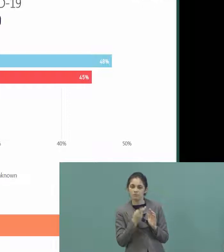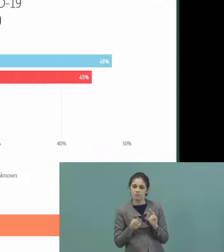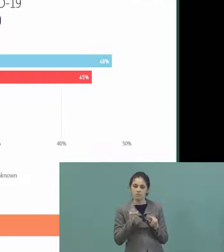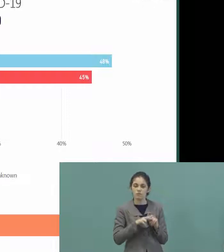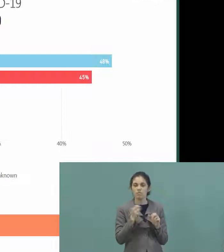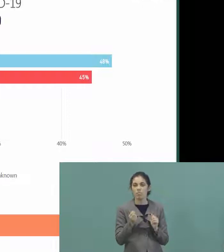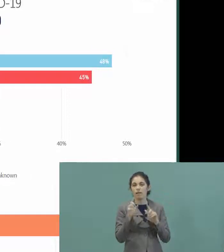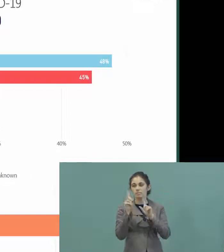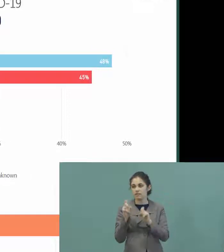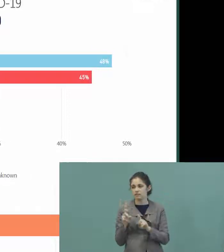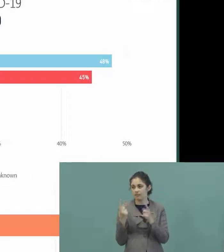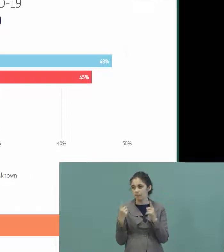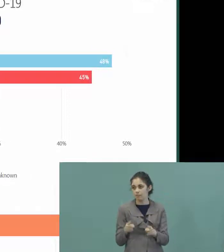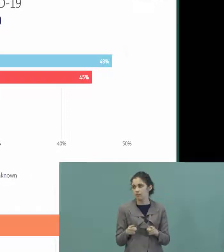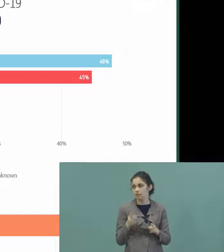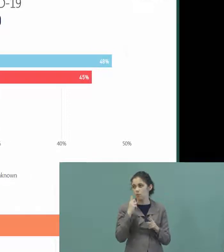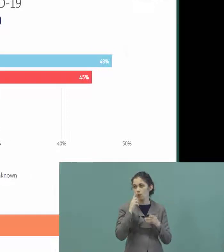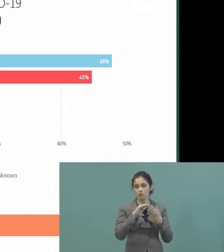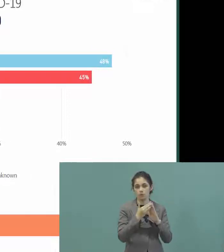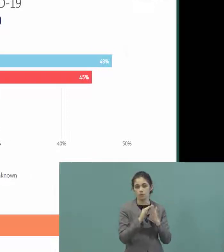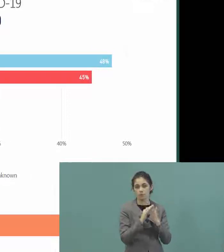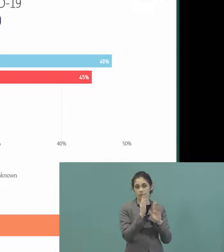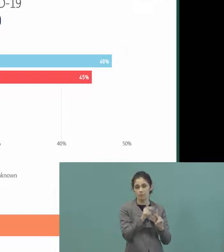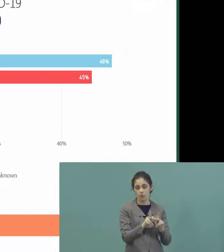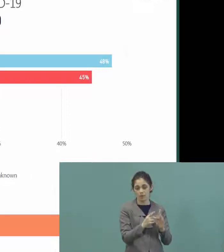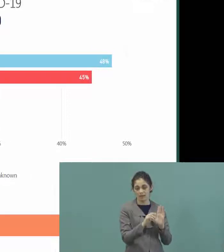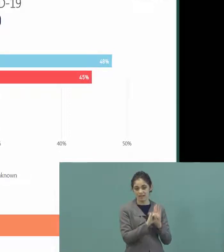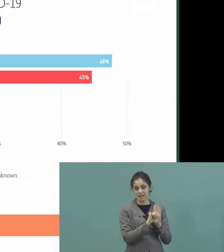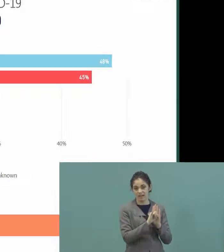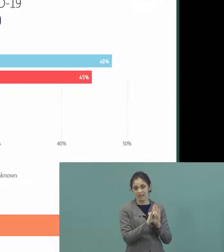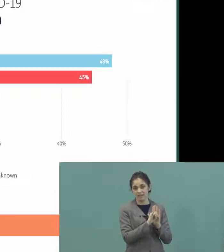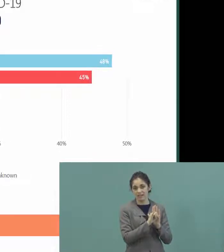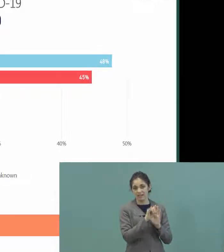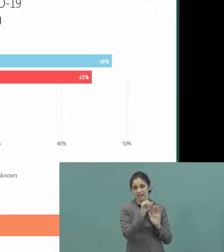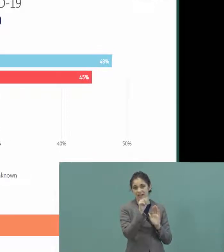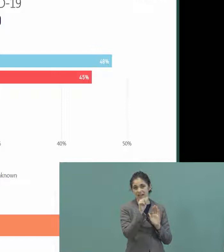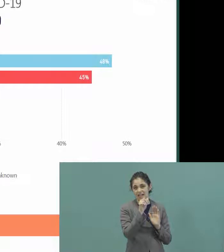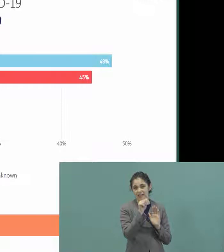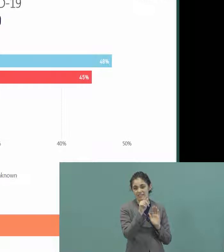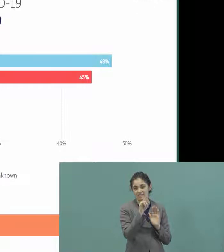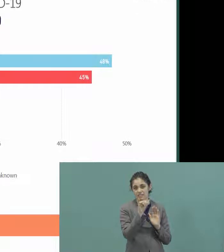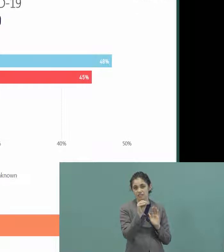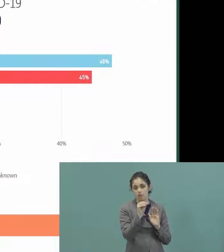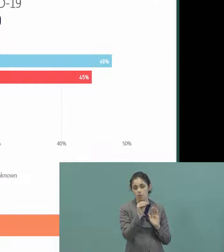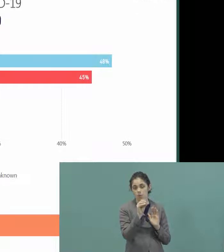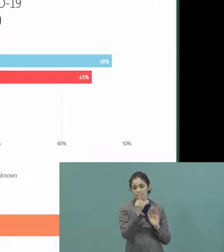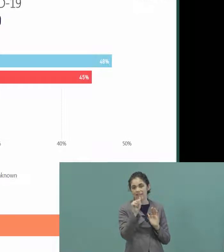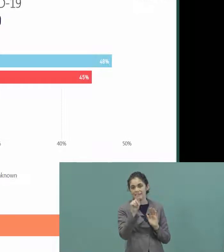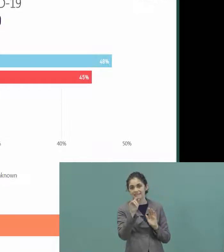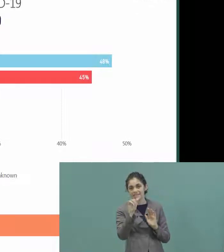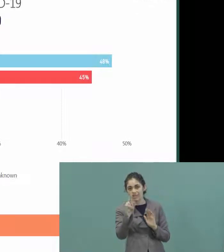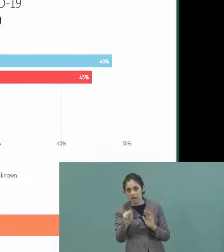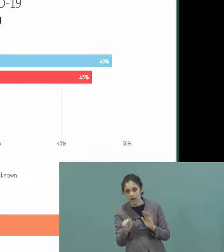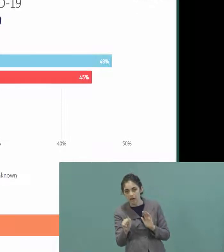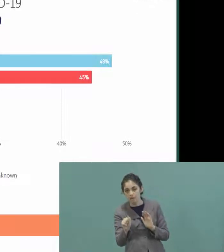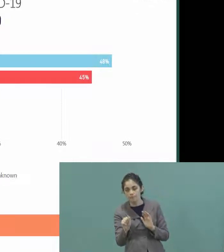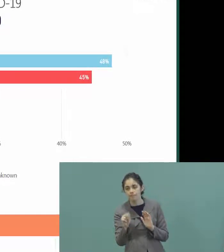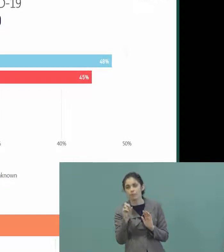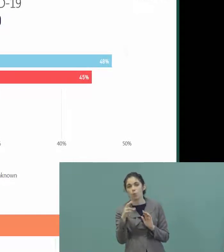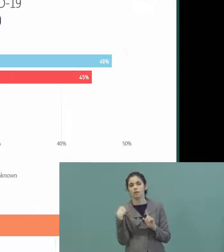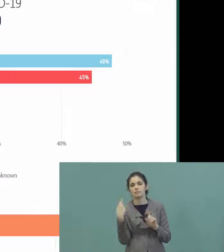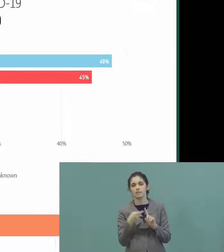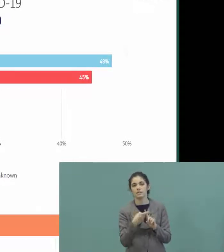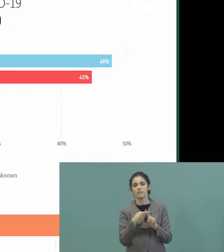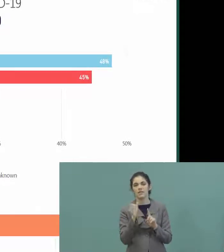of testing in communities where people identify as Hispanic, Latino, or Latina. And that is a focus of our